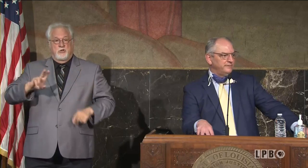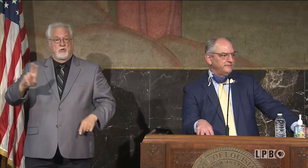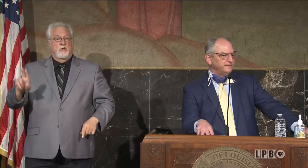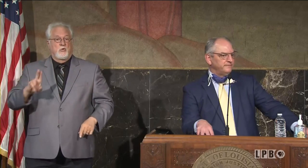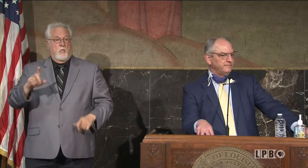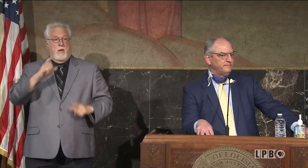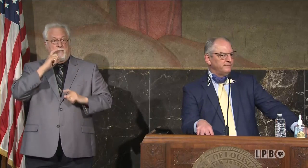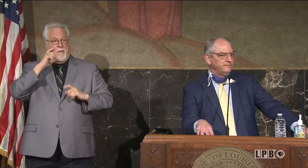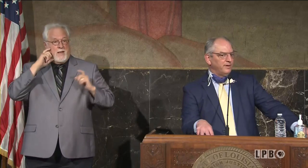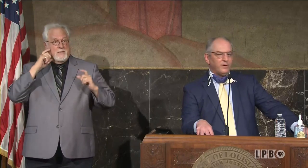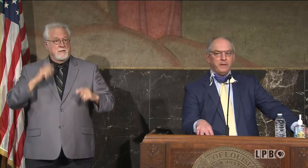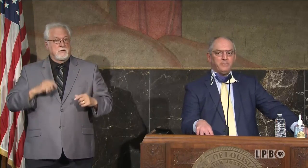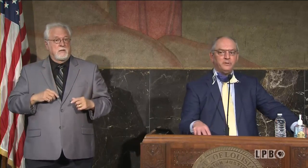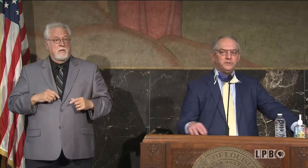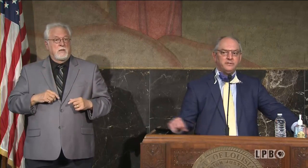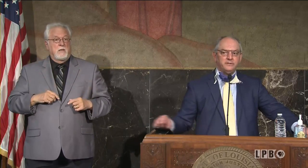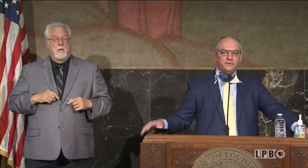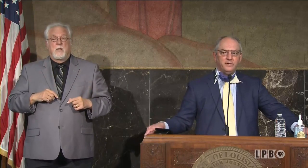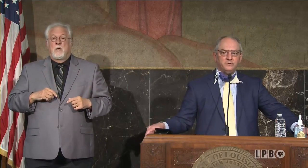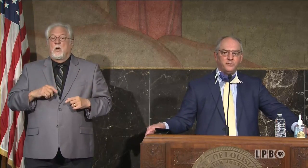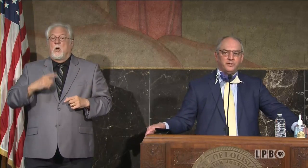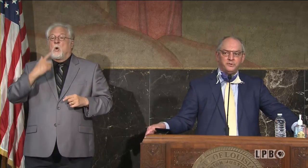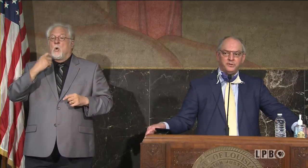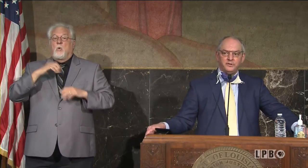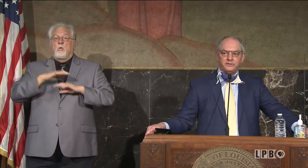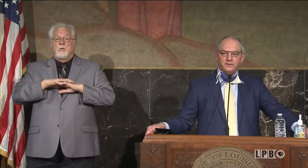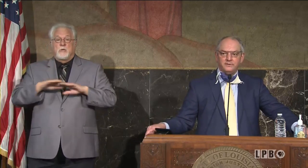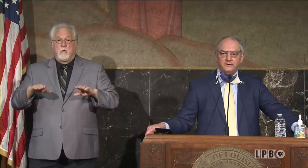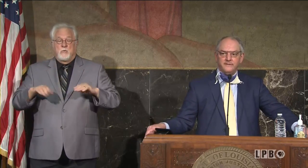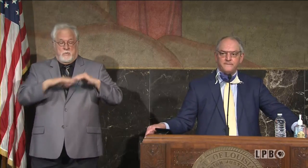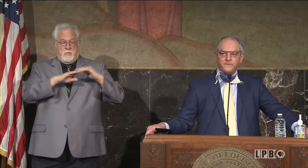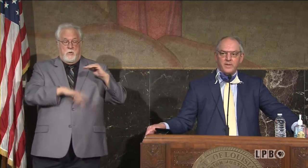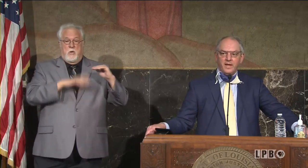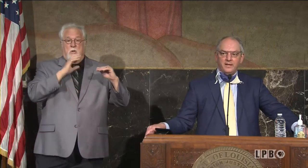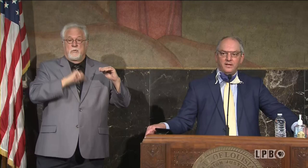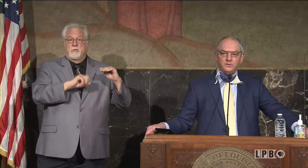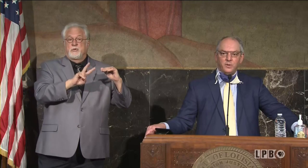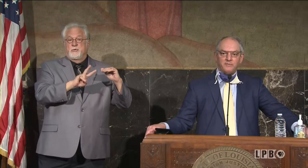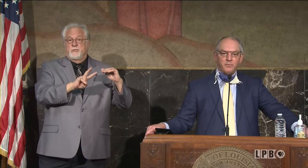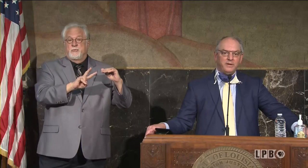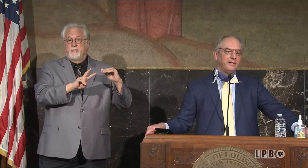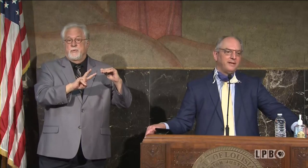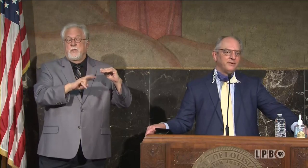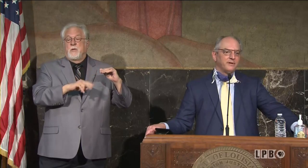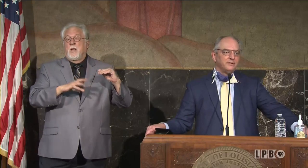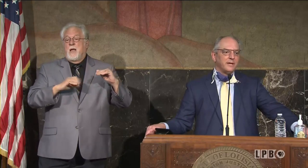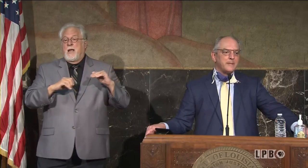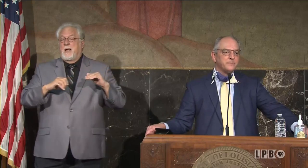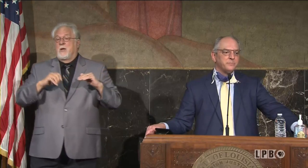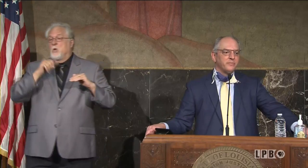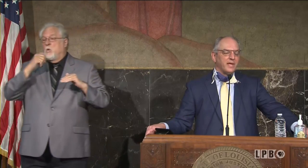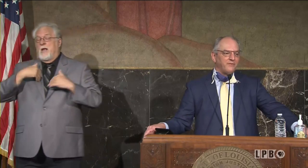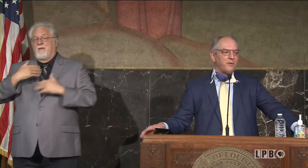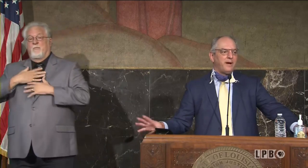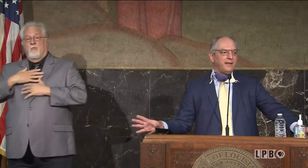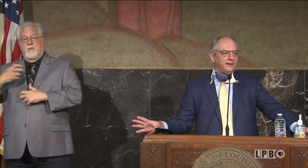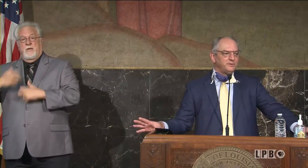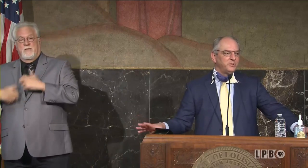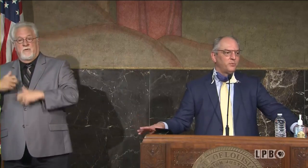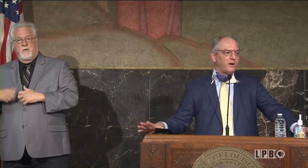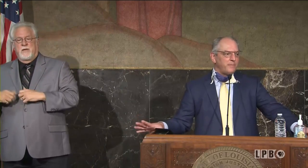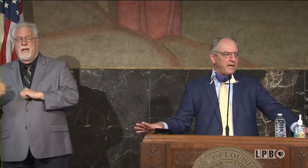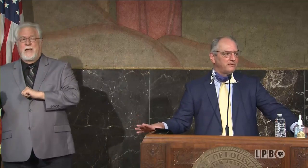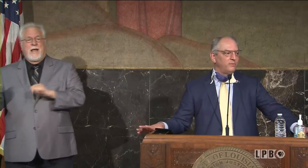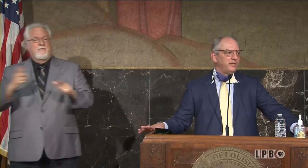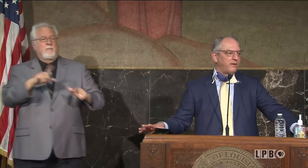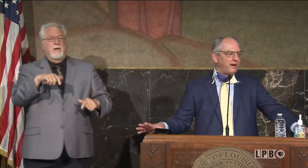mask. The only people who shouldn't are those who are under 2 years old and those who have a breathing difficulty. Everybody else